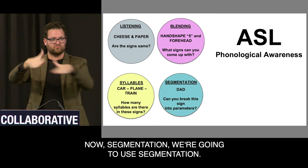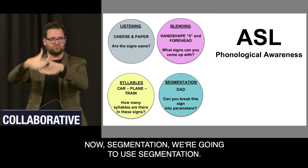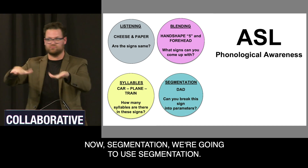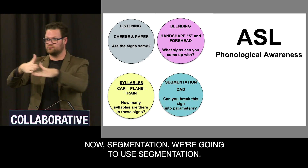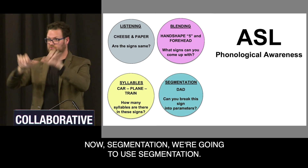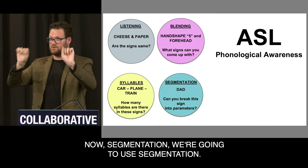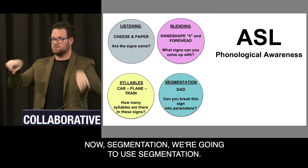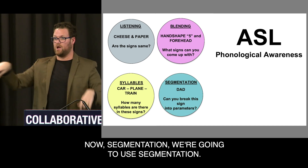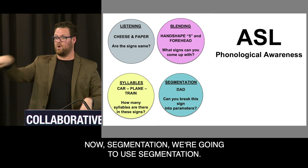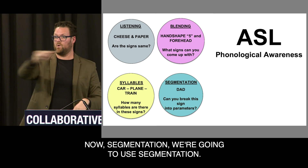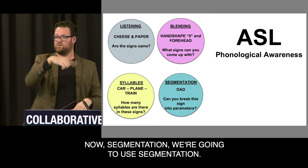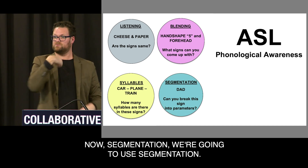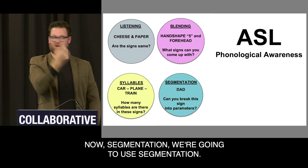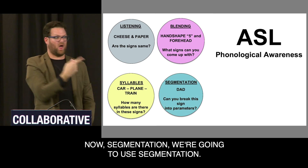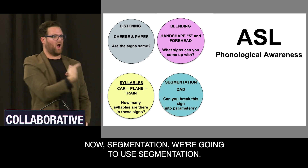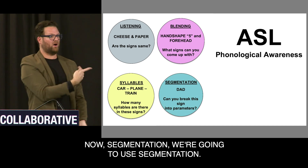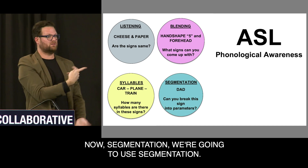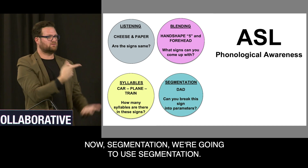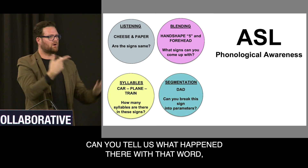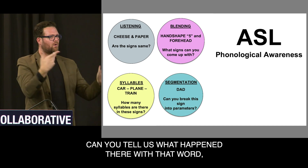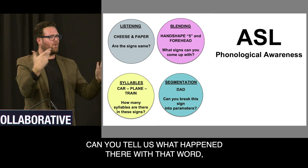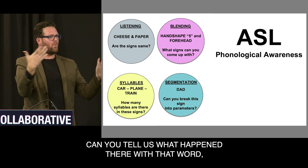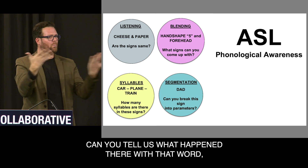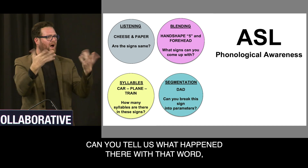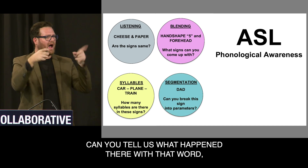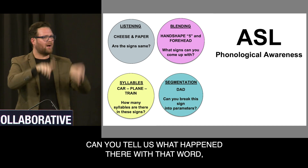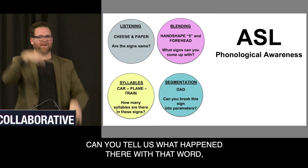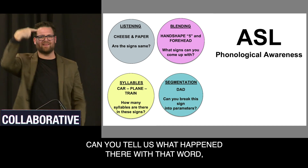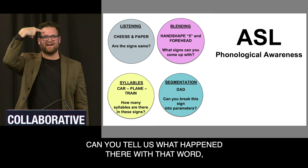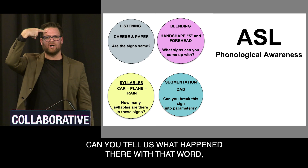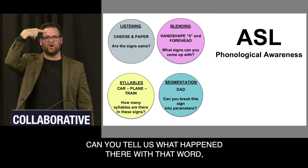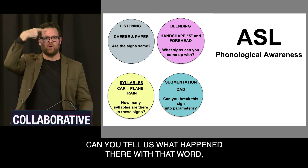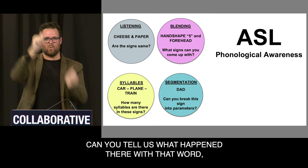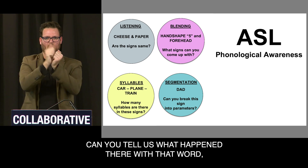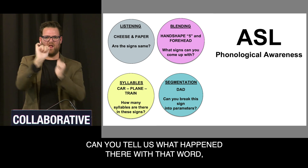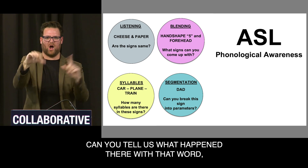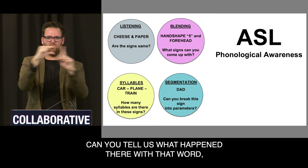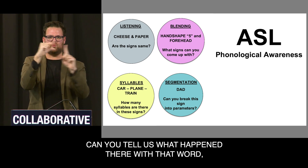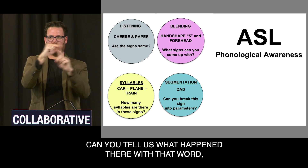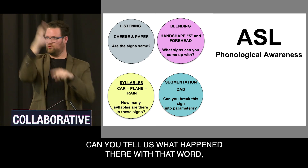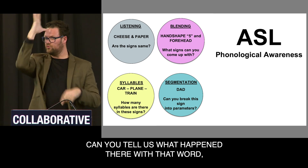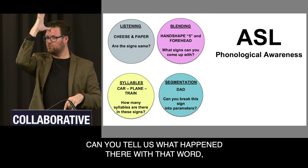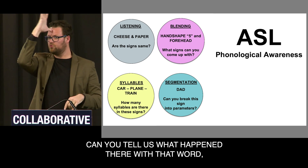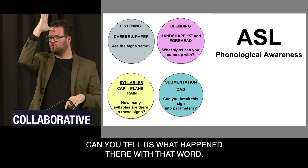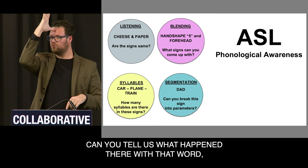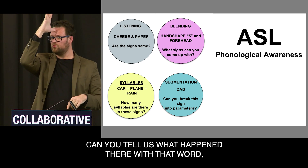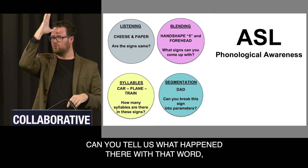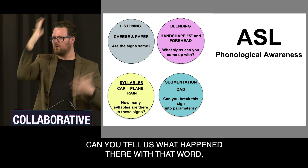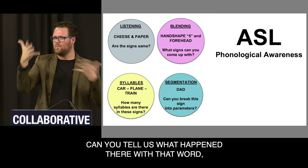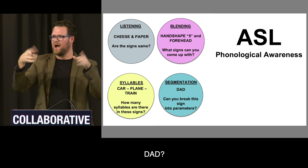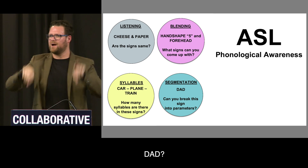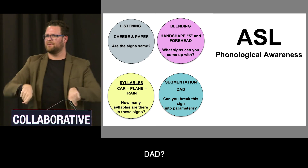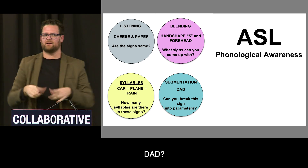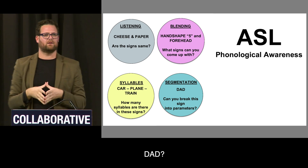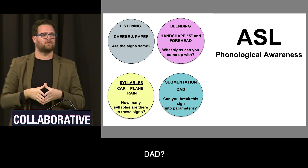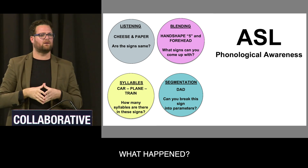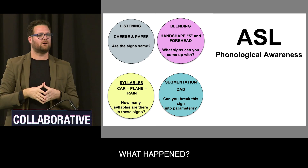segmentation. We're going to use segmentation. Can you tell us what happened there with that word, dad? What